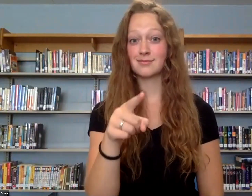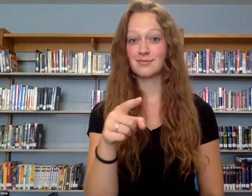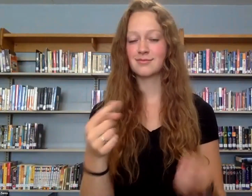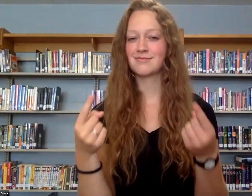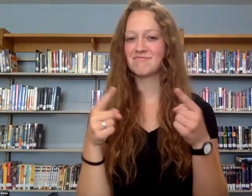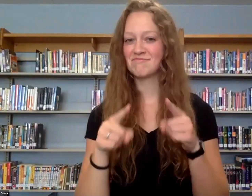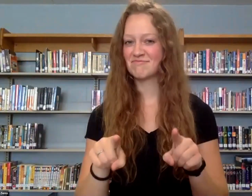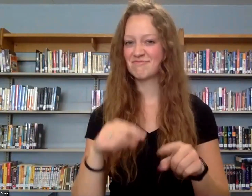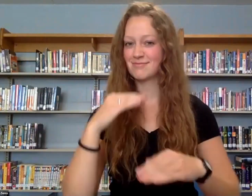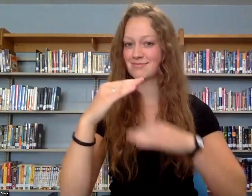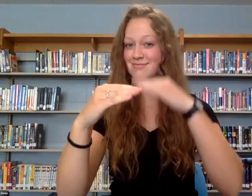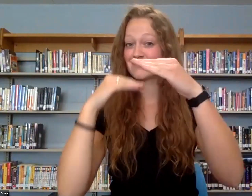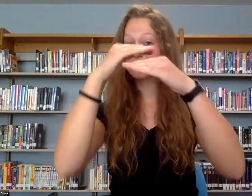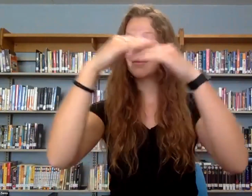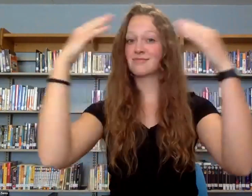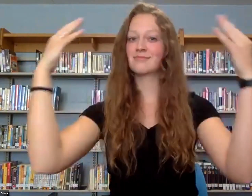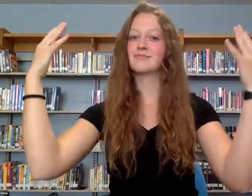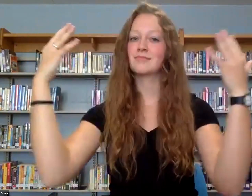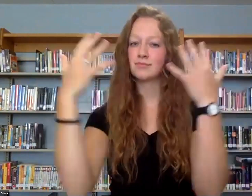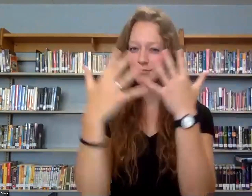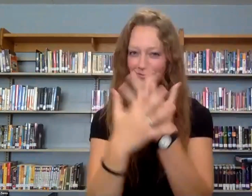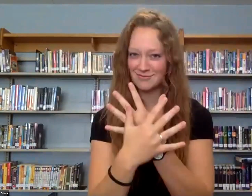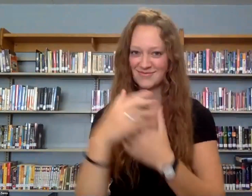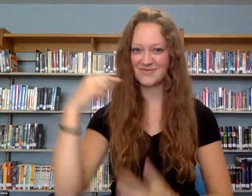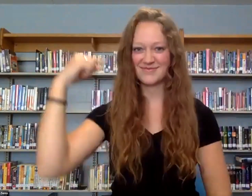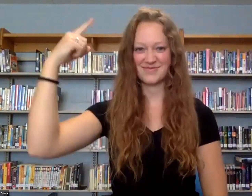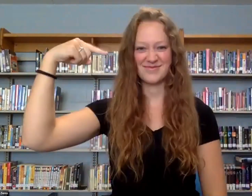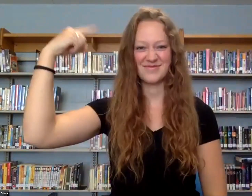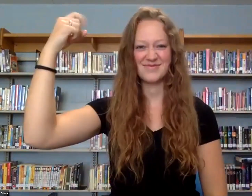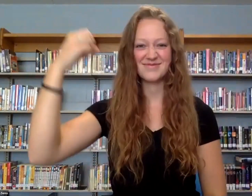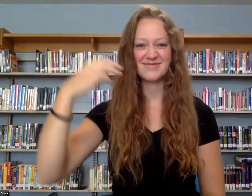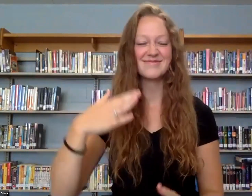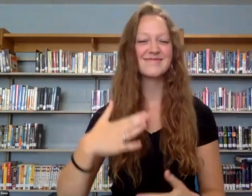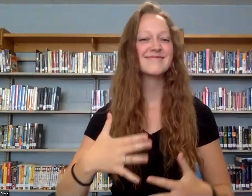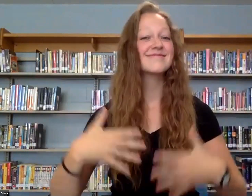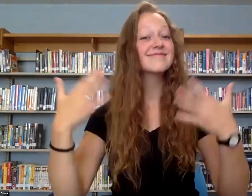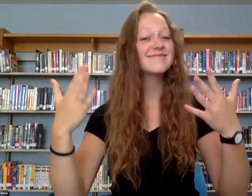You make me happy when skies are gray.